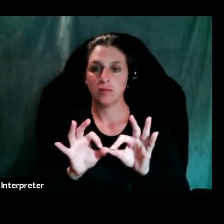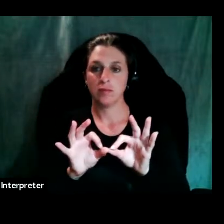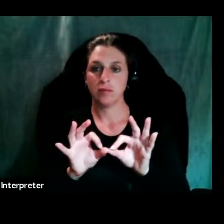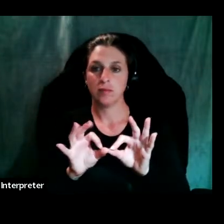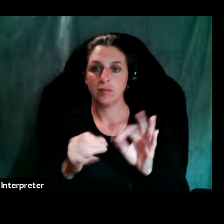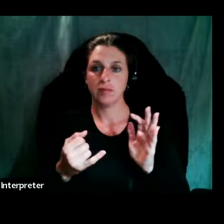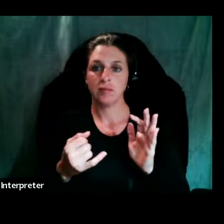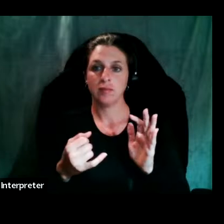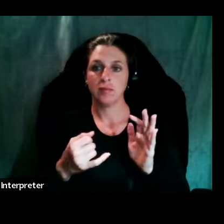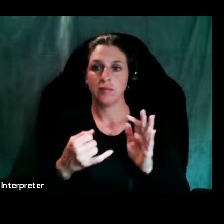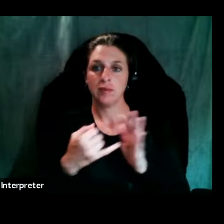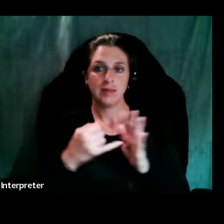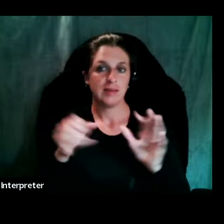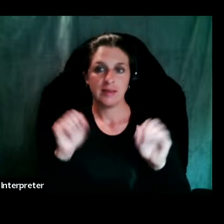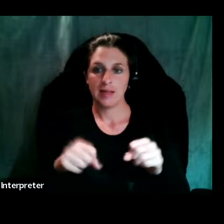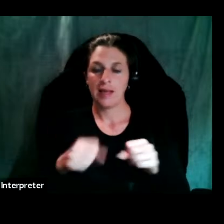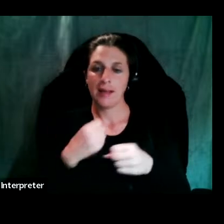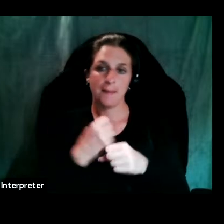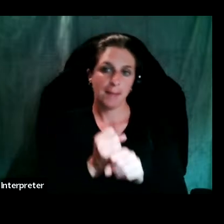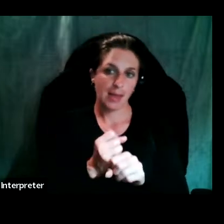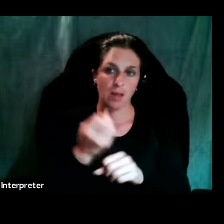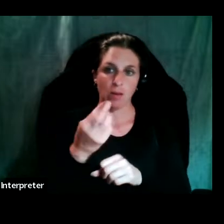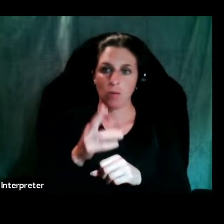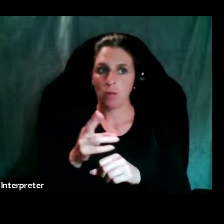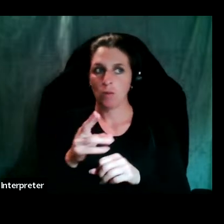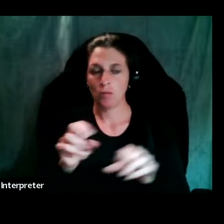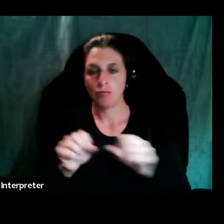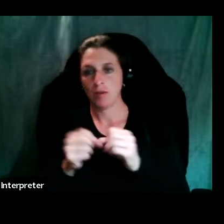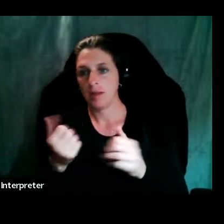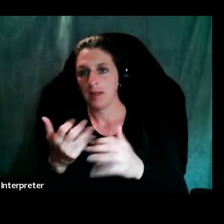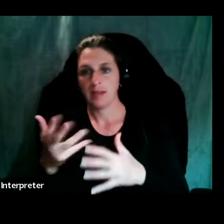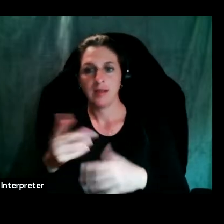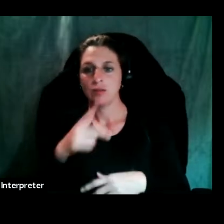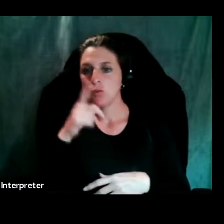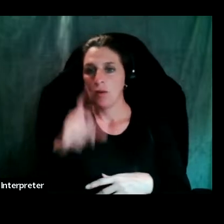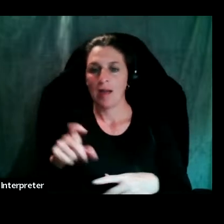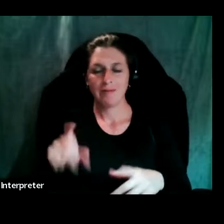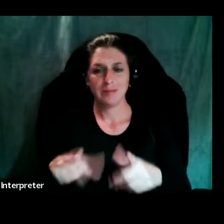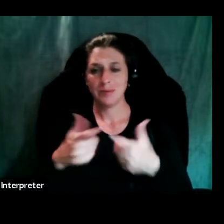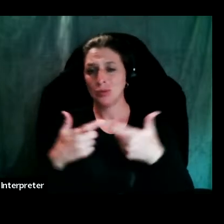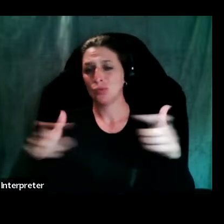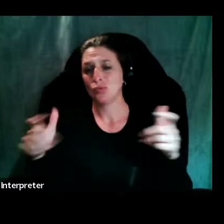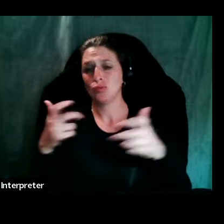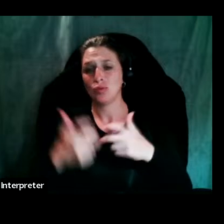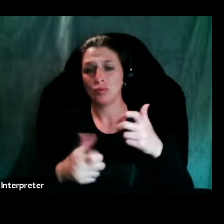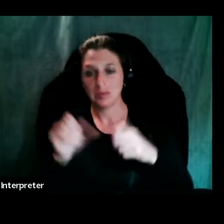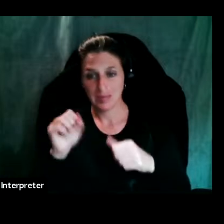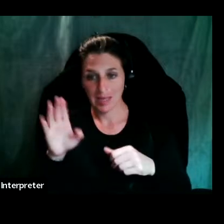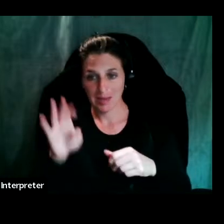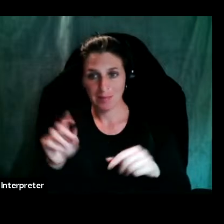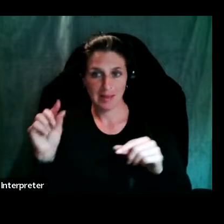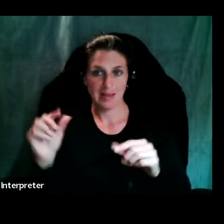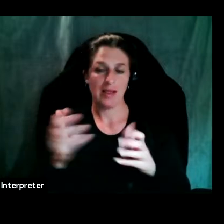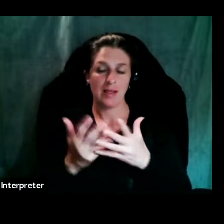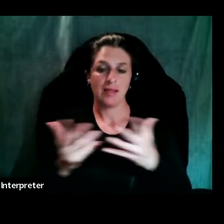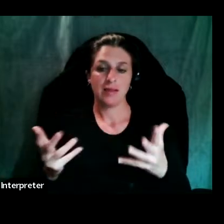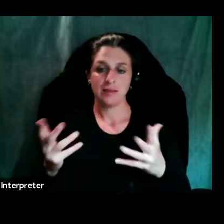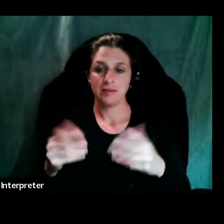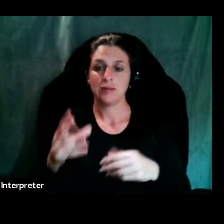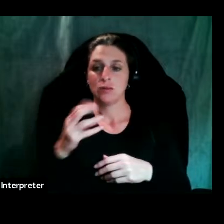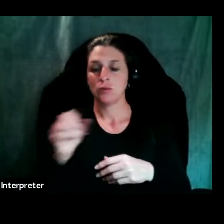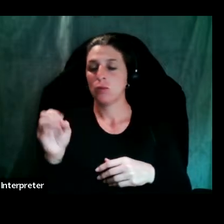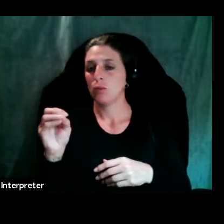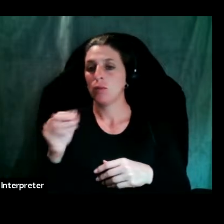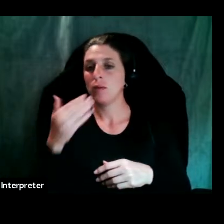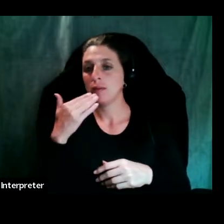It could just like make or break everything, and it doesn't have to be some gigantic problem. It could be even little things. So thank